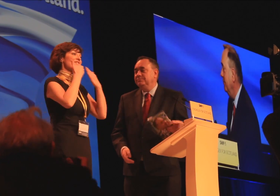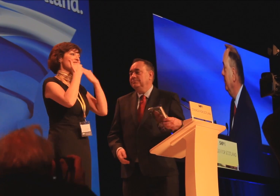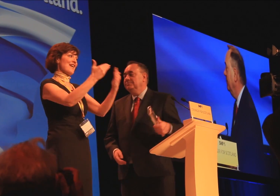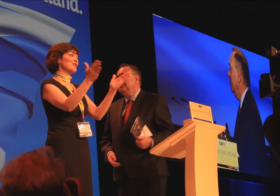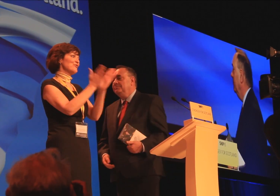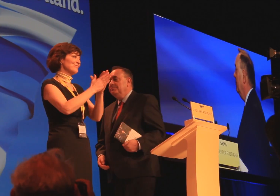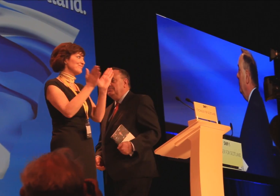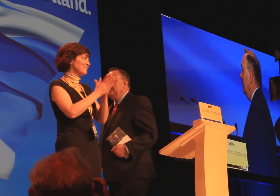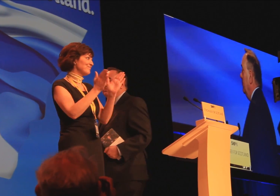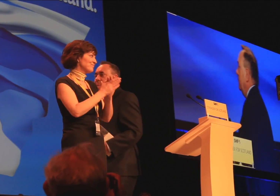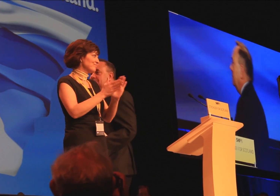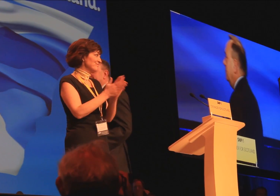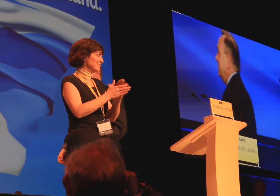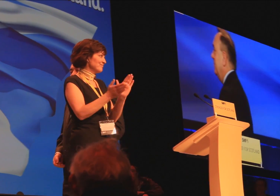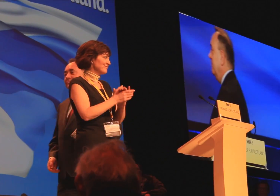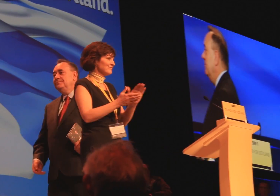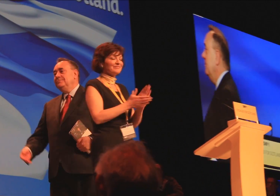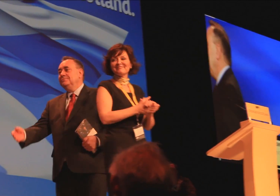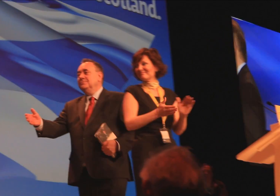very much.